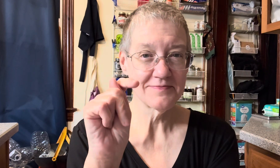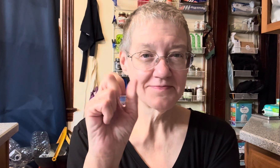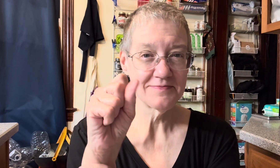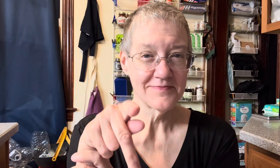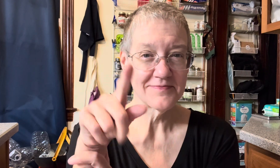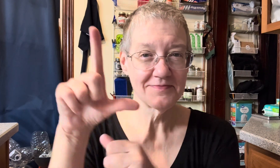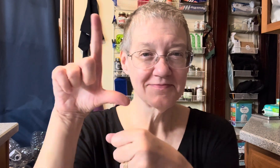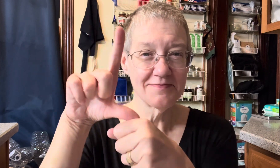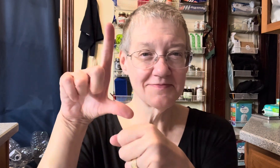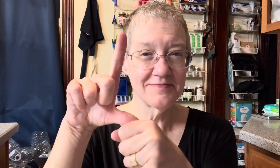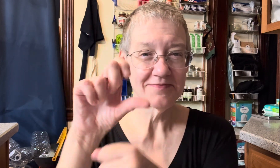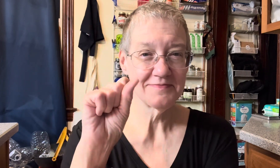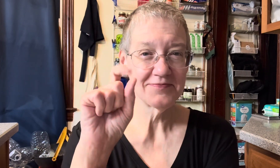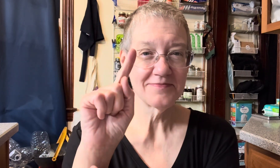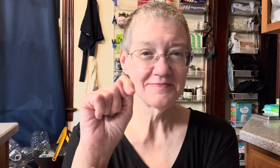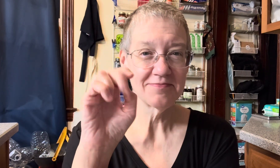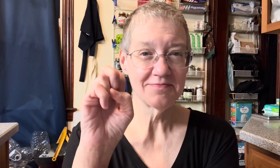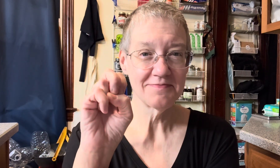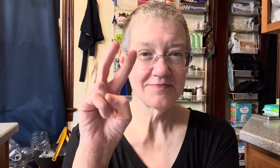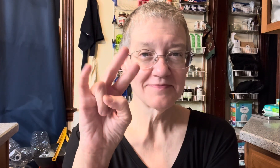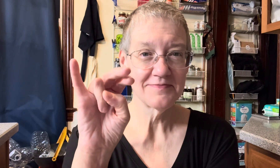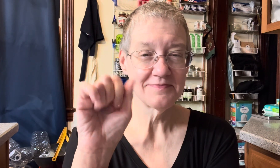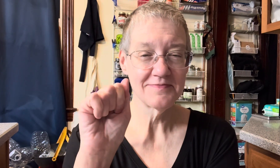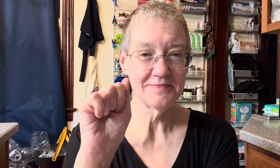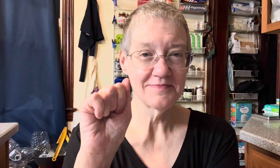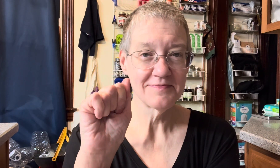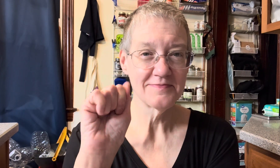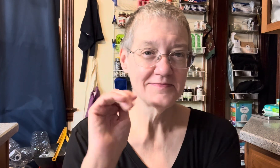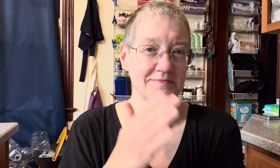and half a teaspoon of liquid stevia to the coffee.